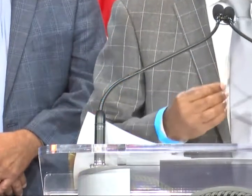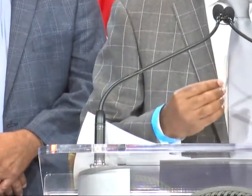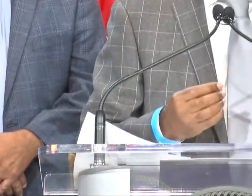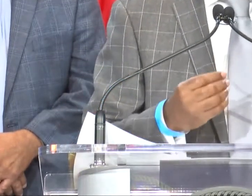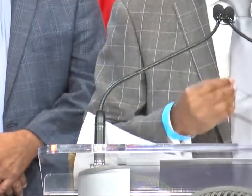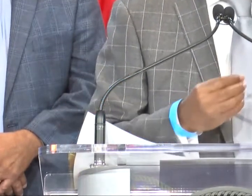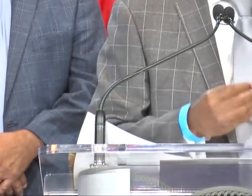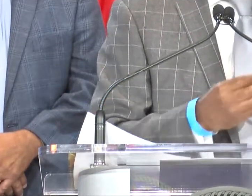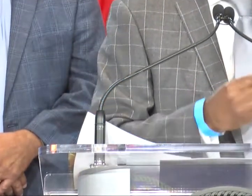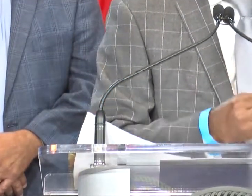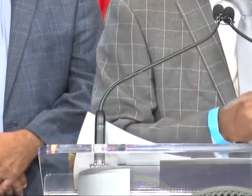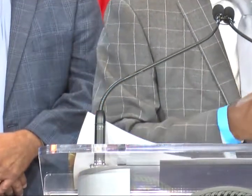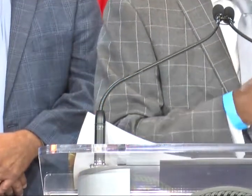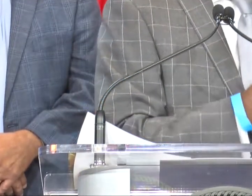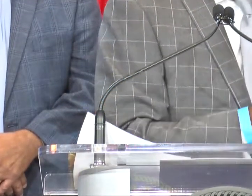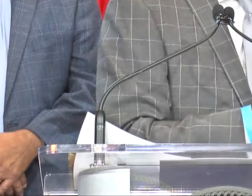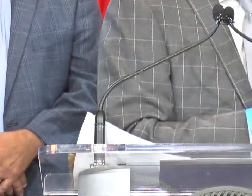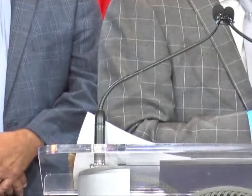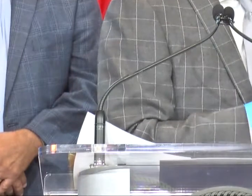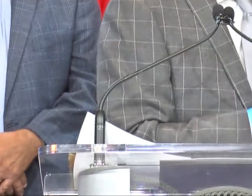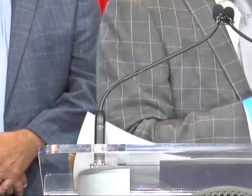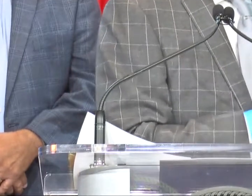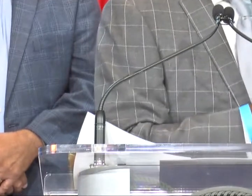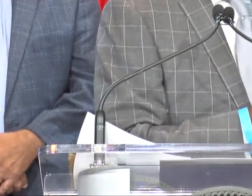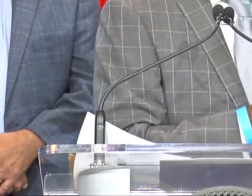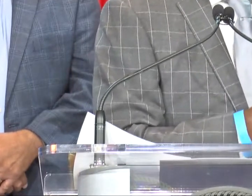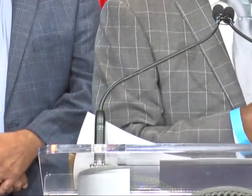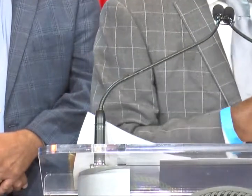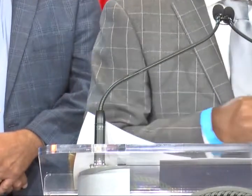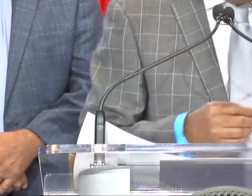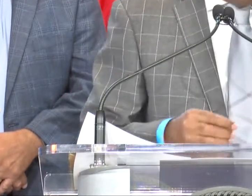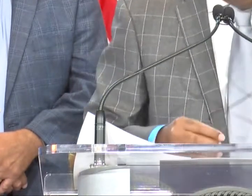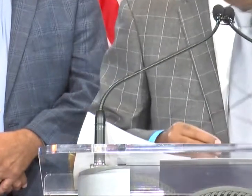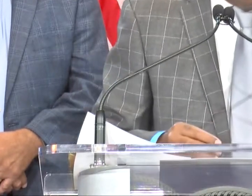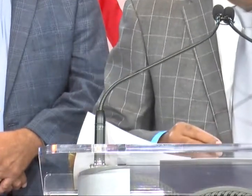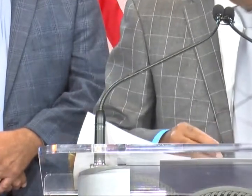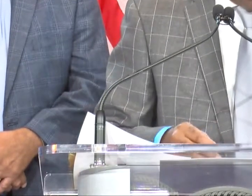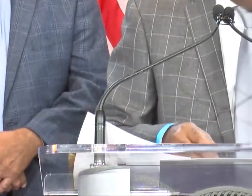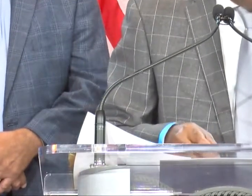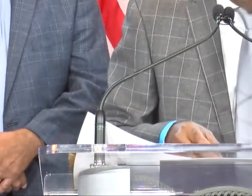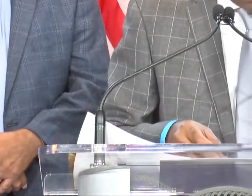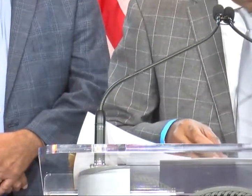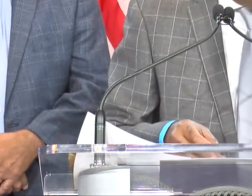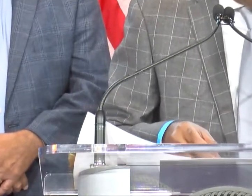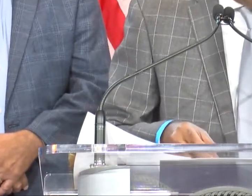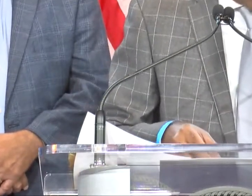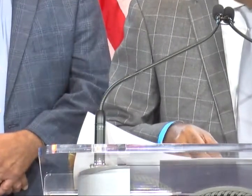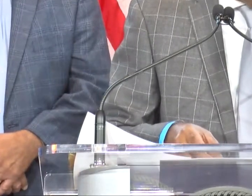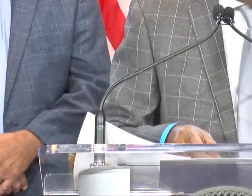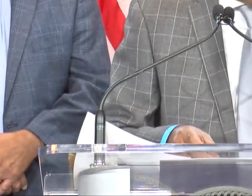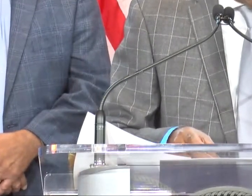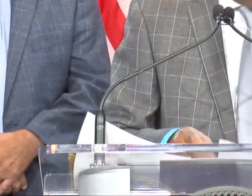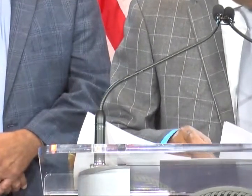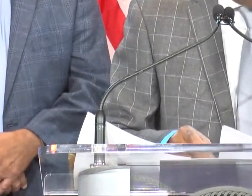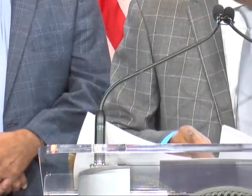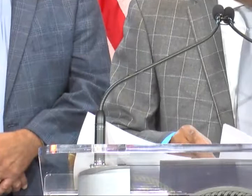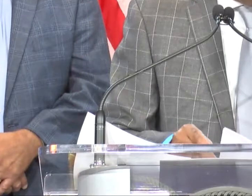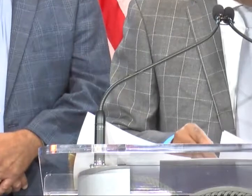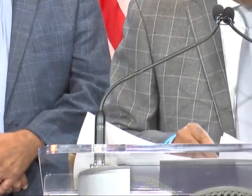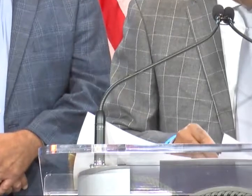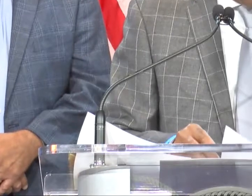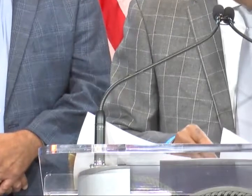in return, it also diminishes the value of their community. And the reason provided by the